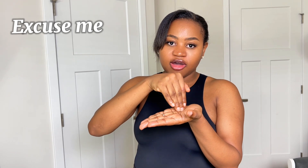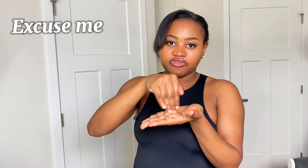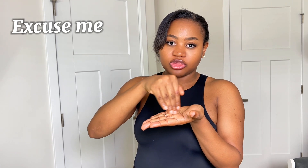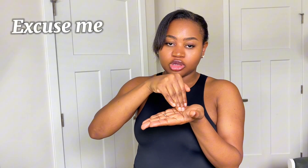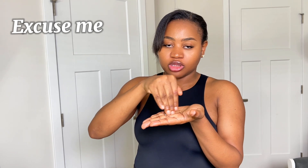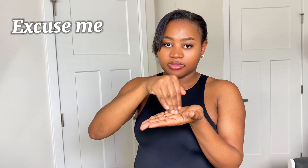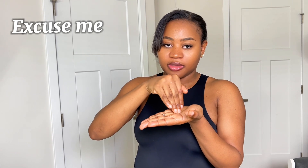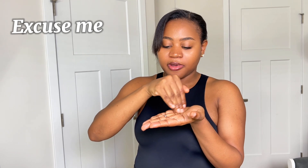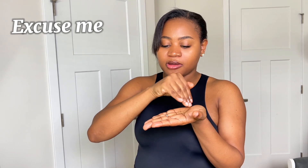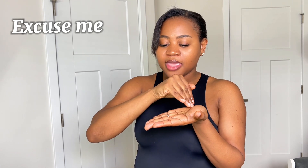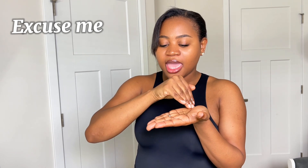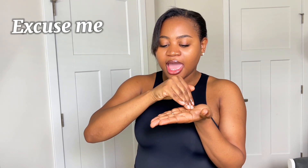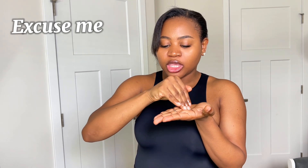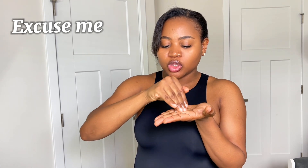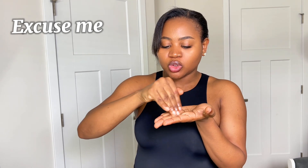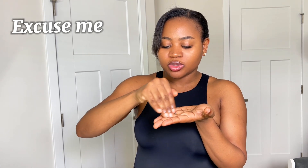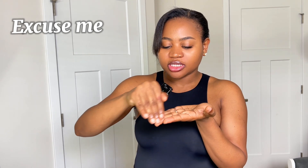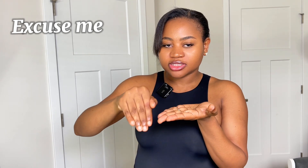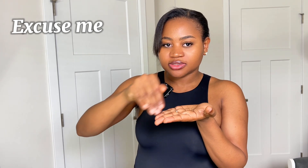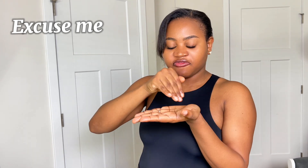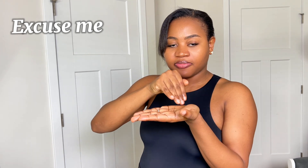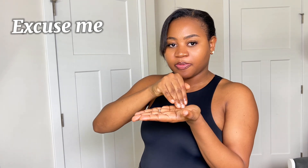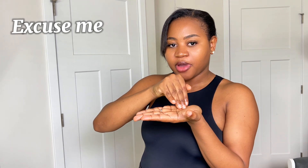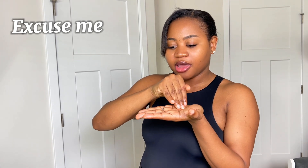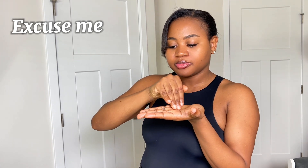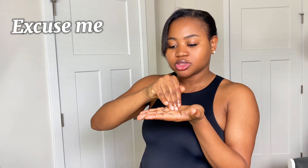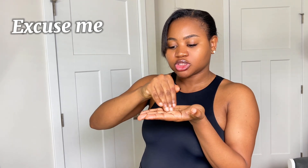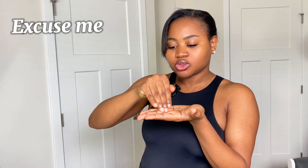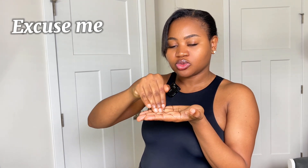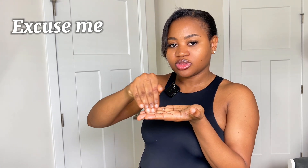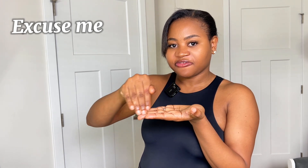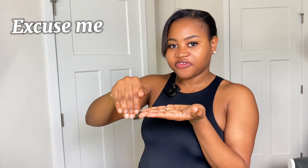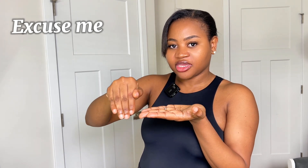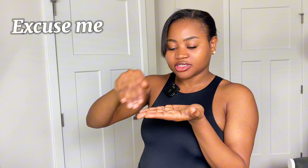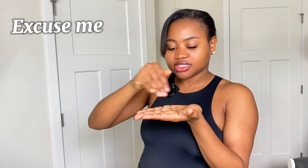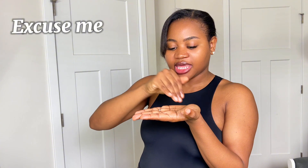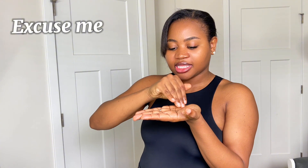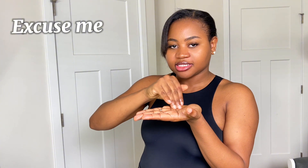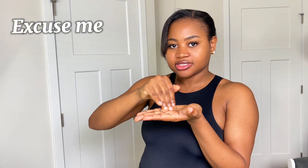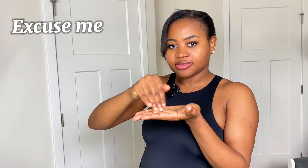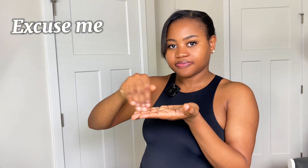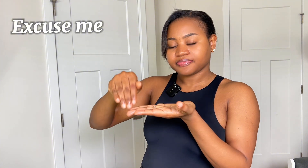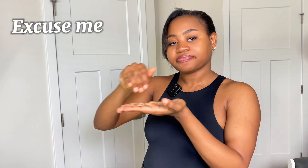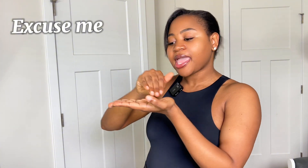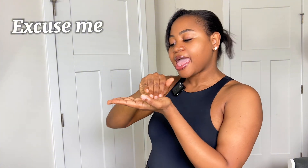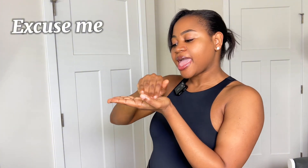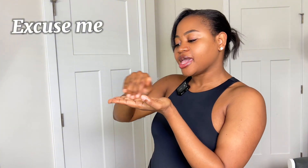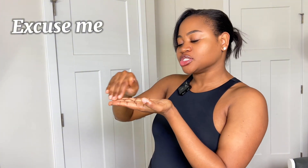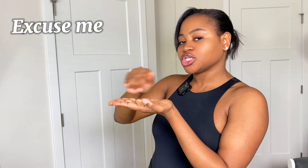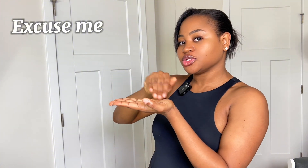your non-dominant palm, and you do this from the palm to the fingers like this. Excuse